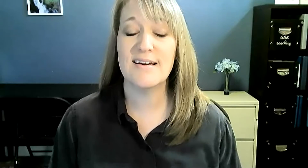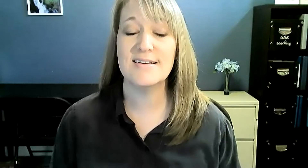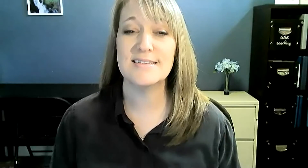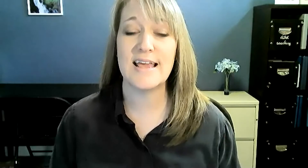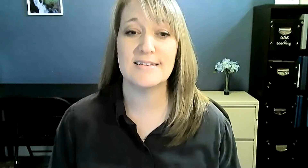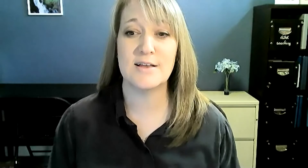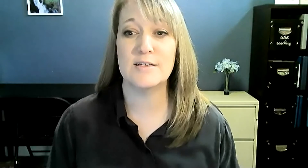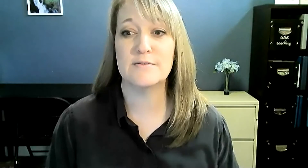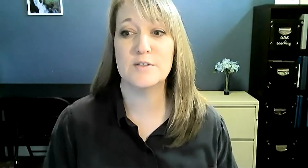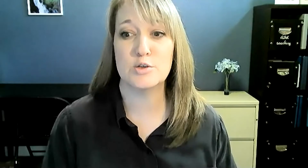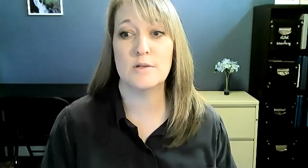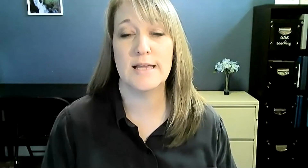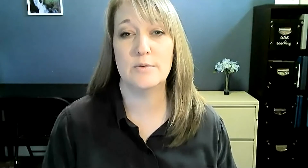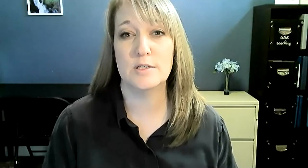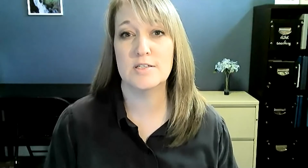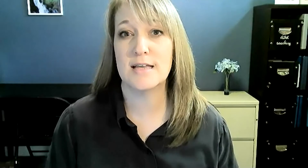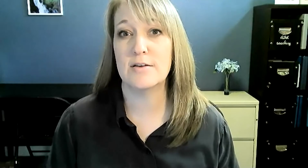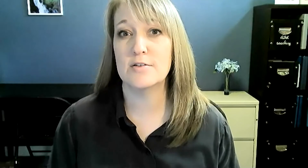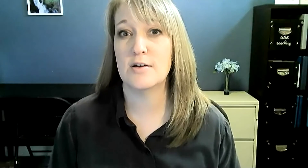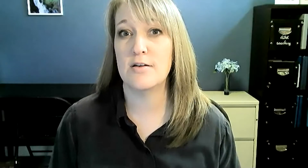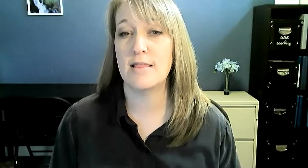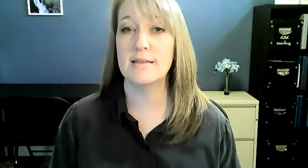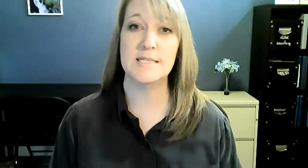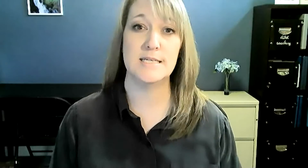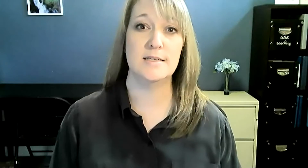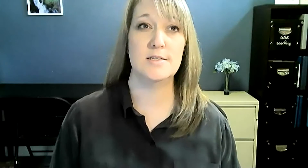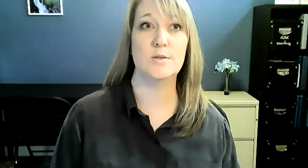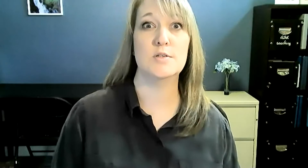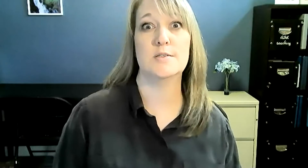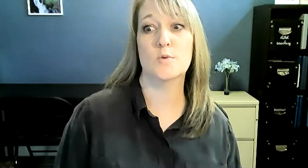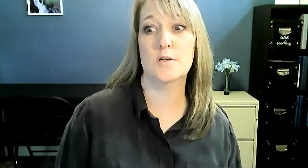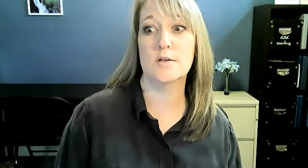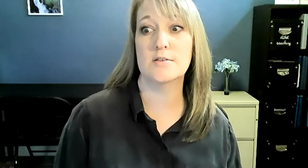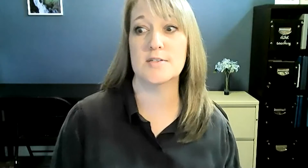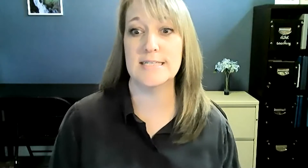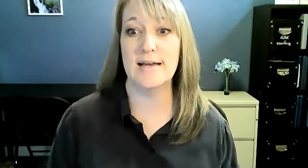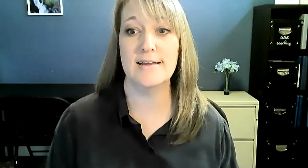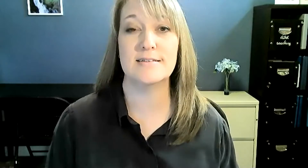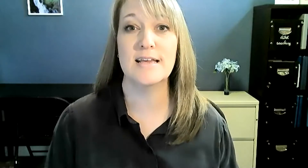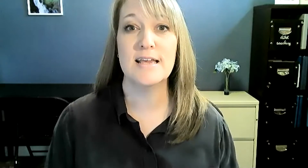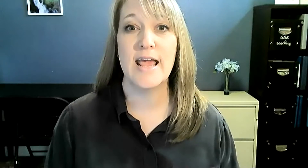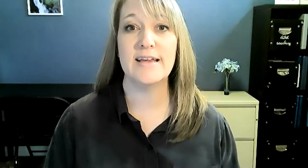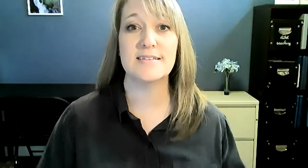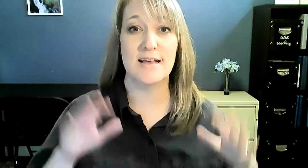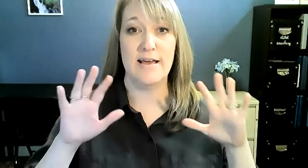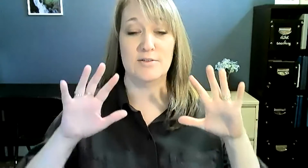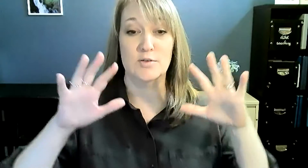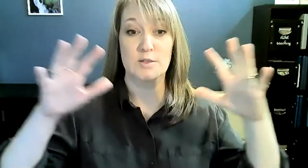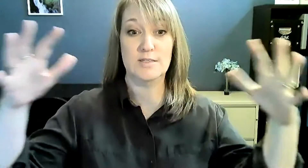Because ASL is a visual language, signers are not limited to just words or signs. ASL actually uses